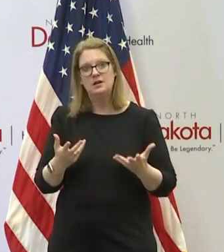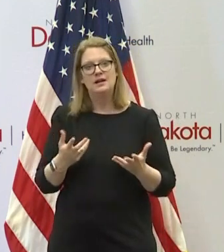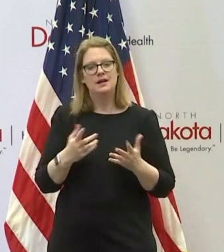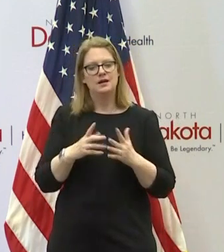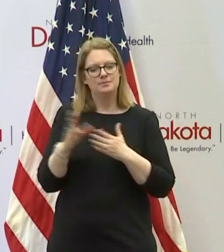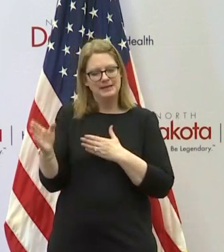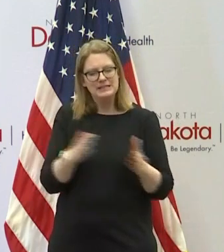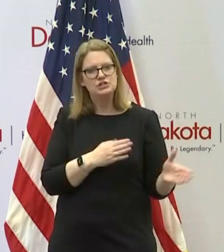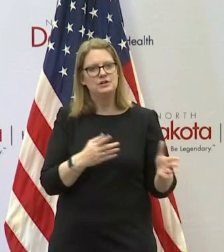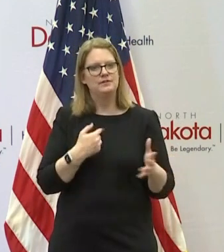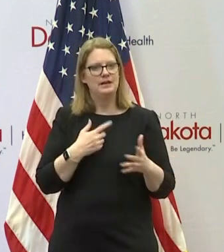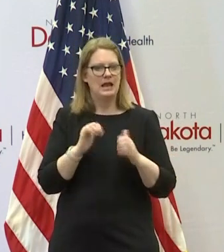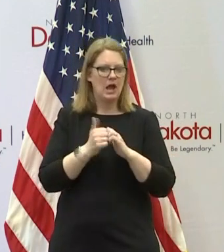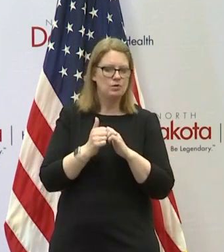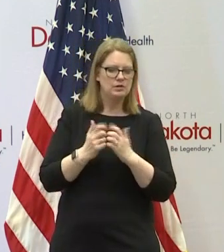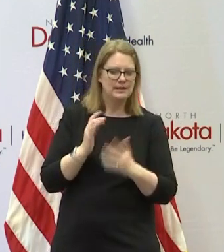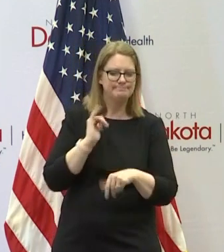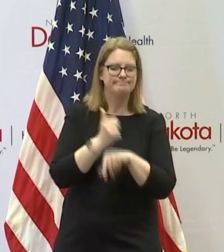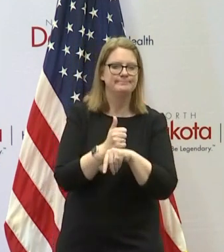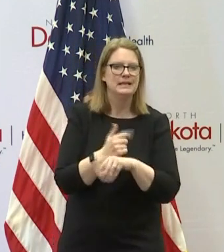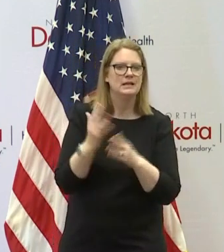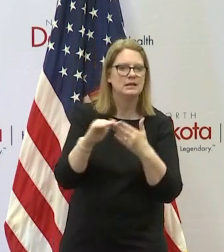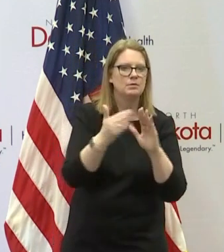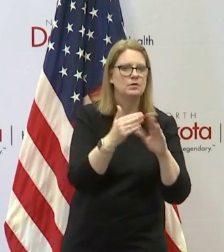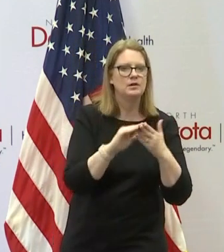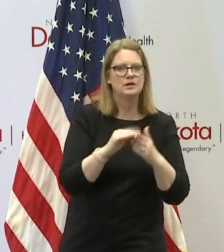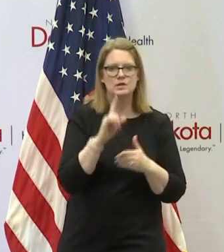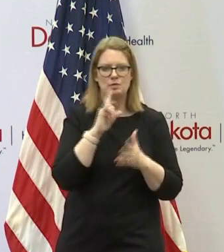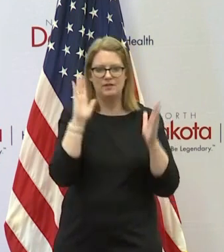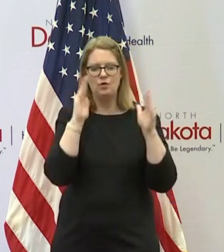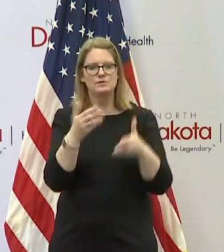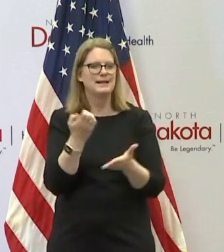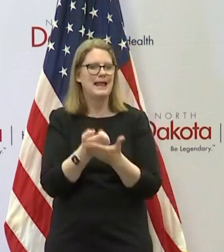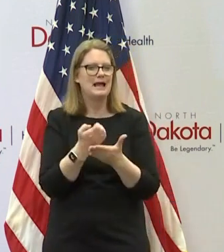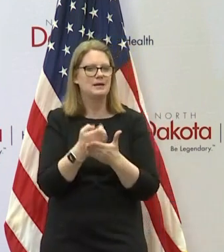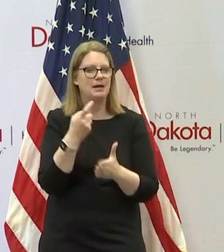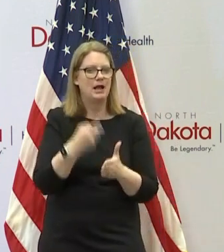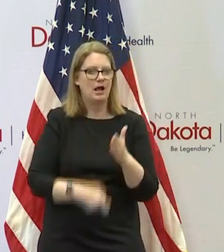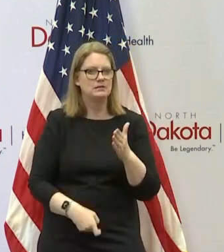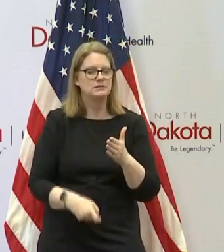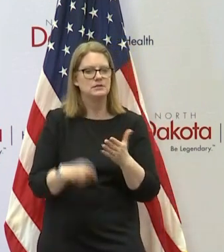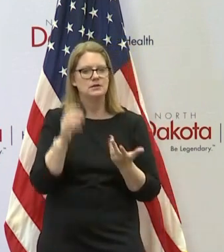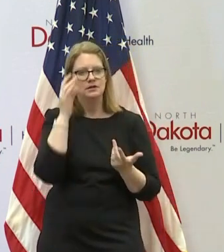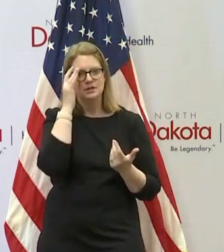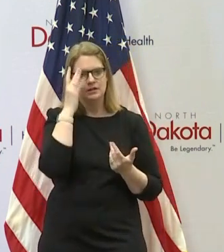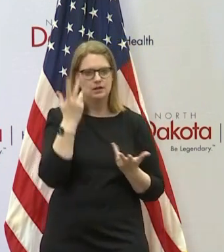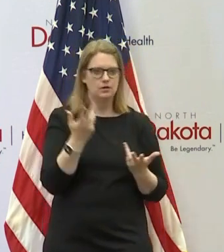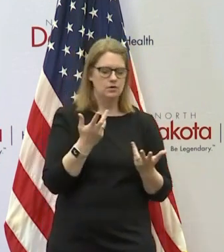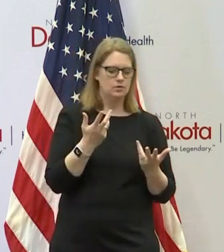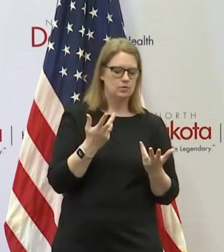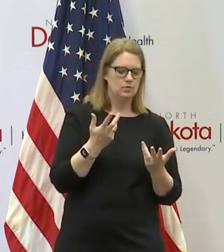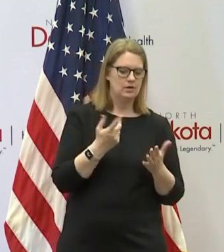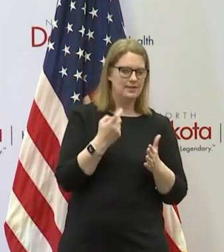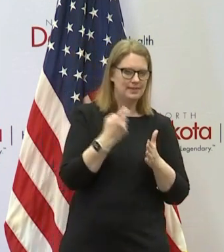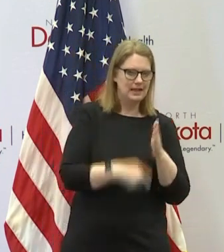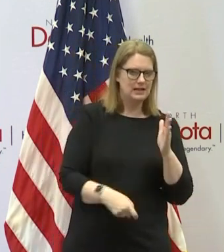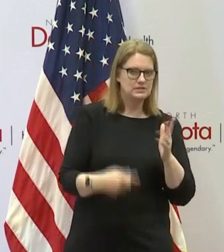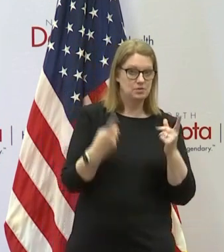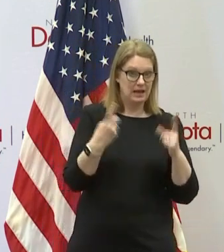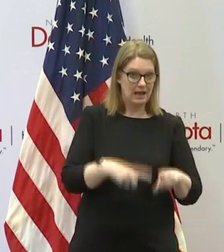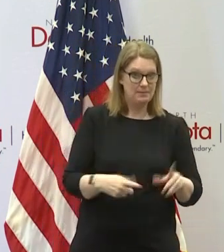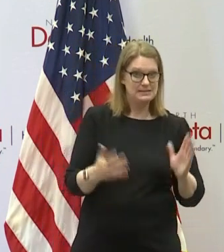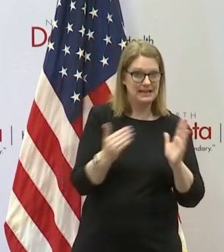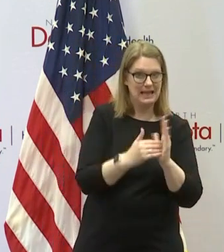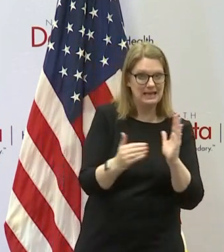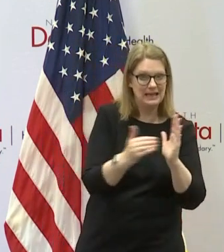communities was really driven by the economic cost, because I think we understate the cost. And then what happens over and over again is that